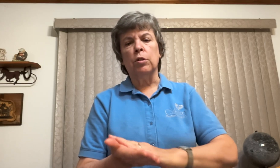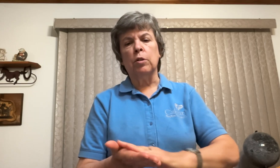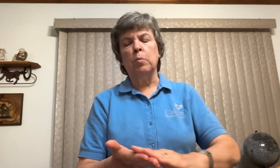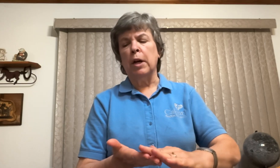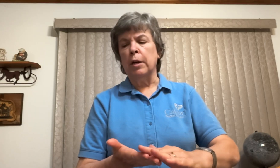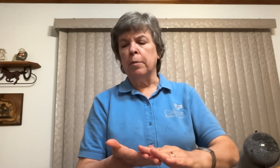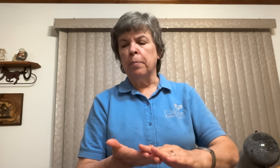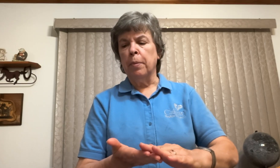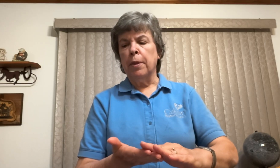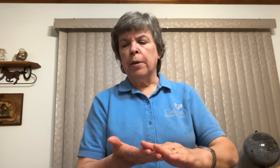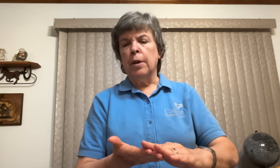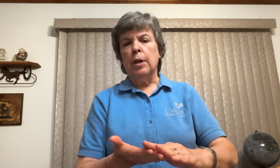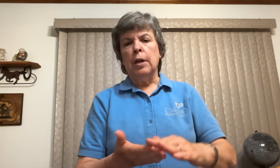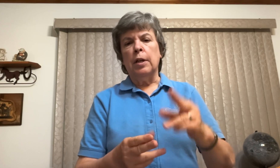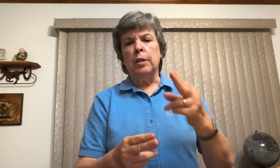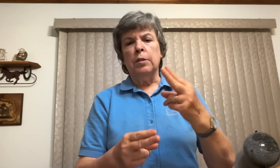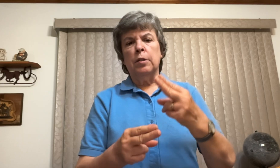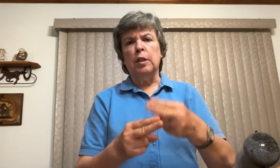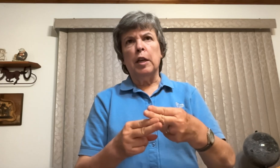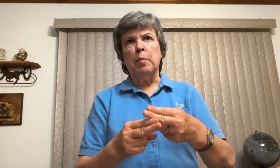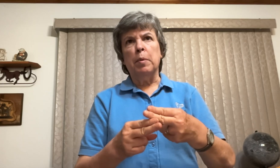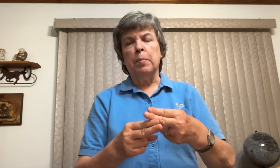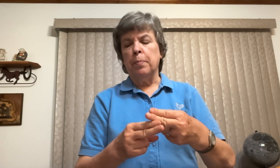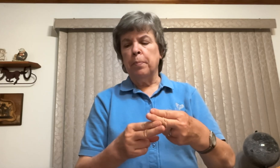go back. And this is name.